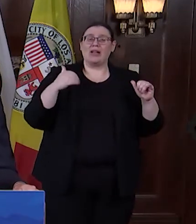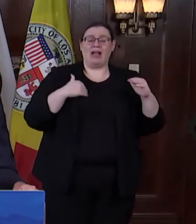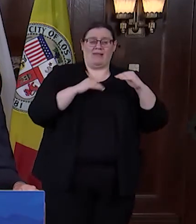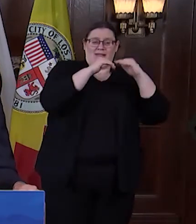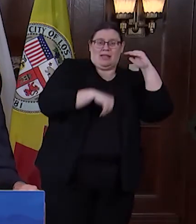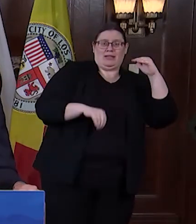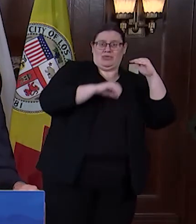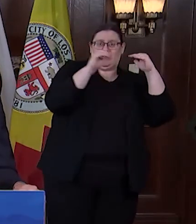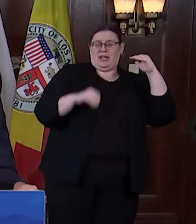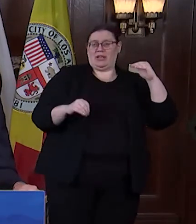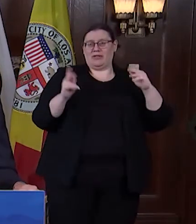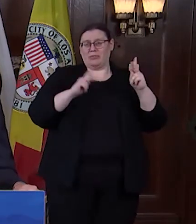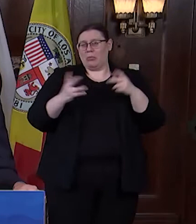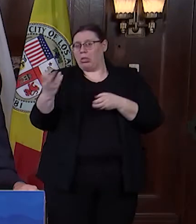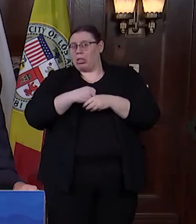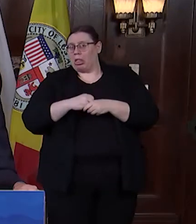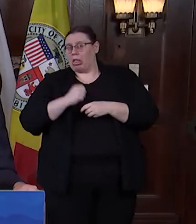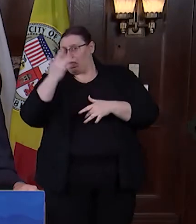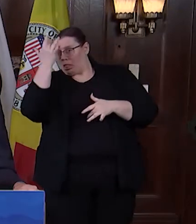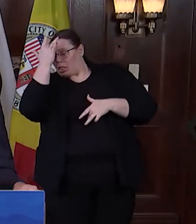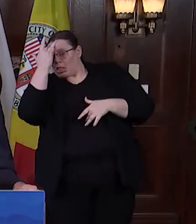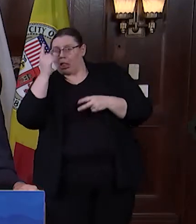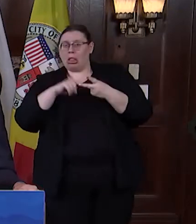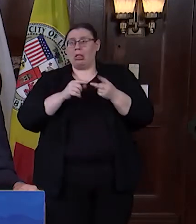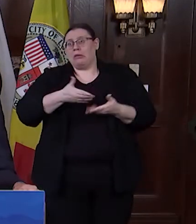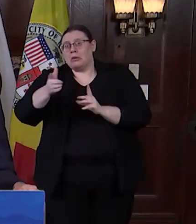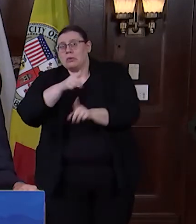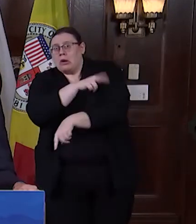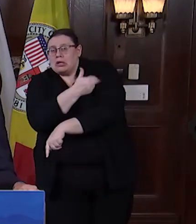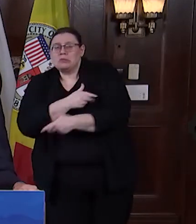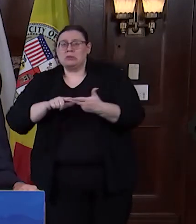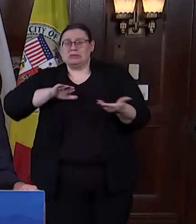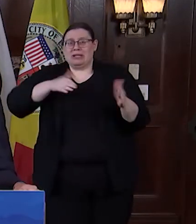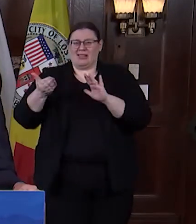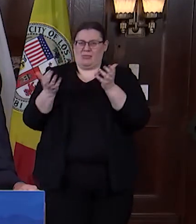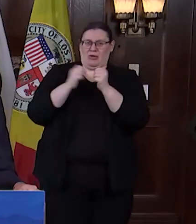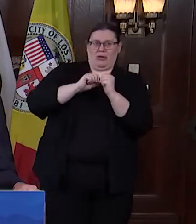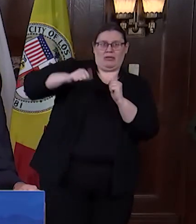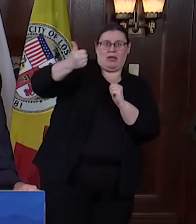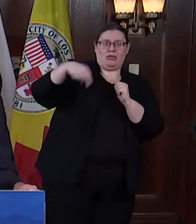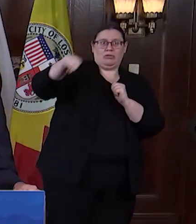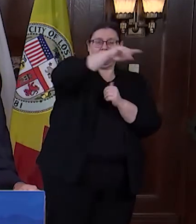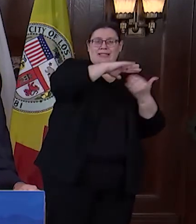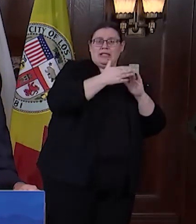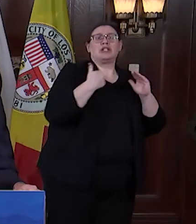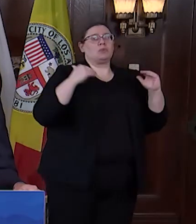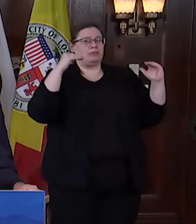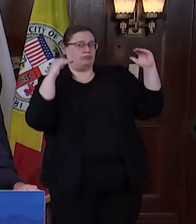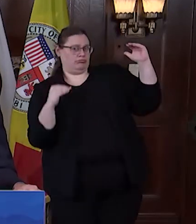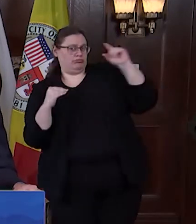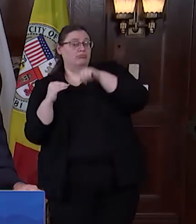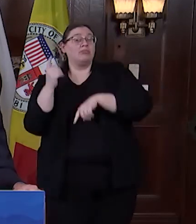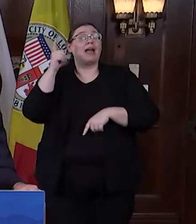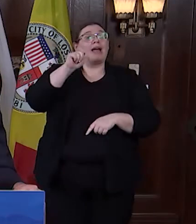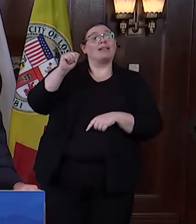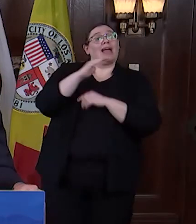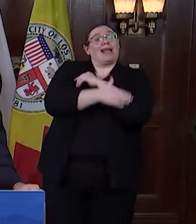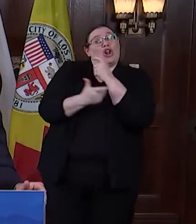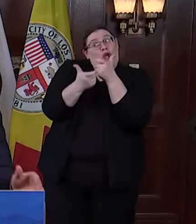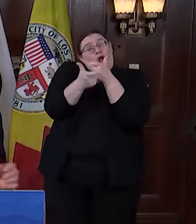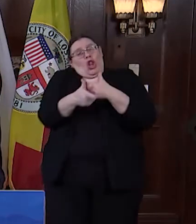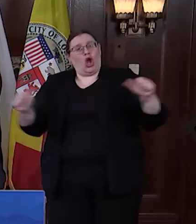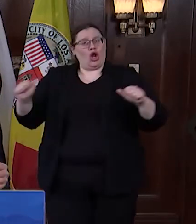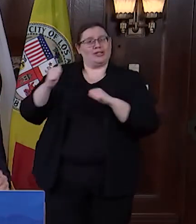infections, hospitalizations, and deaths compared to other cities in the US. LA County is the largest county